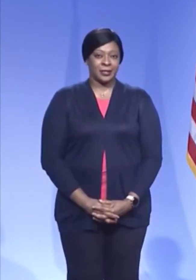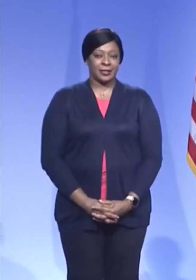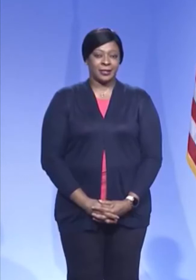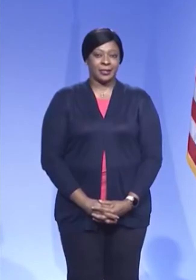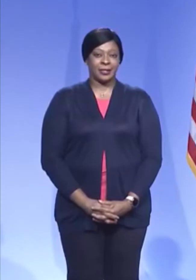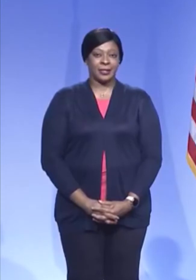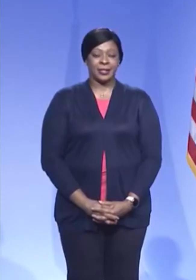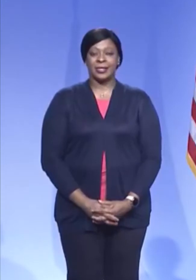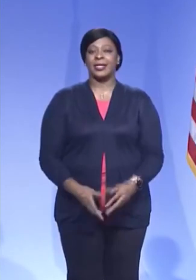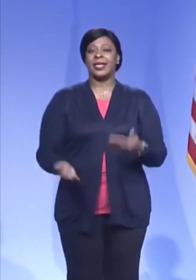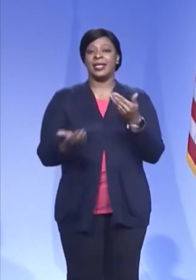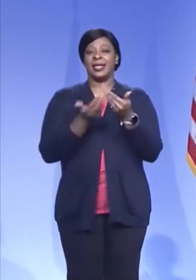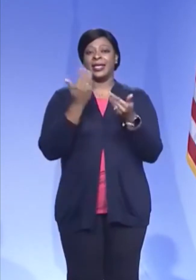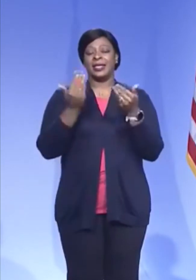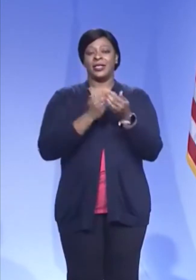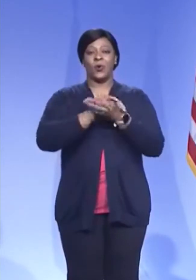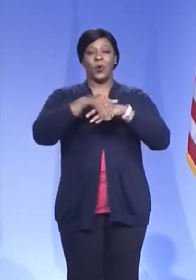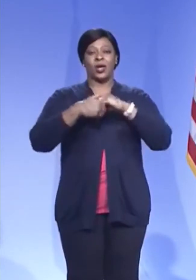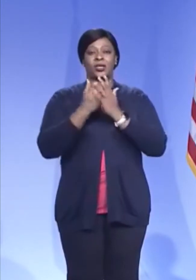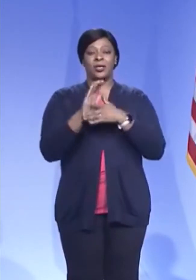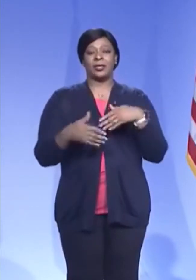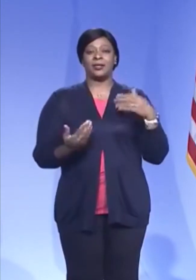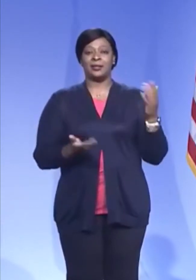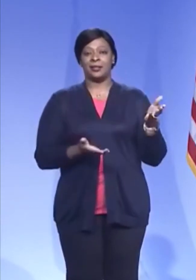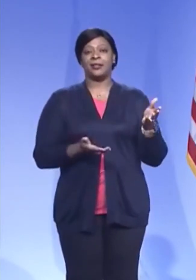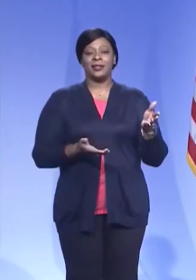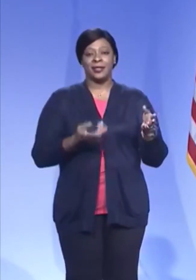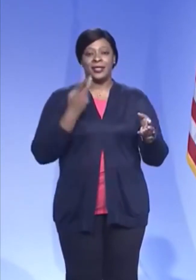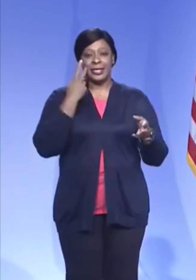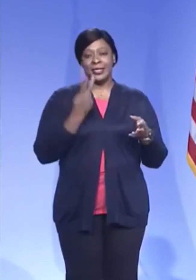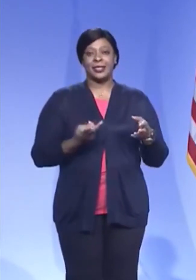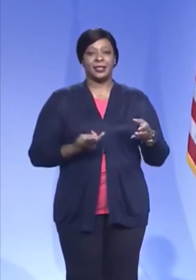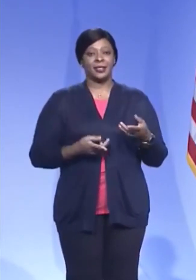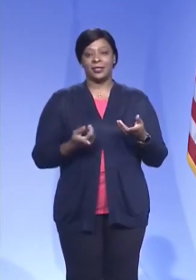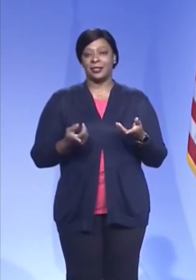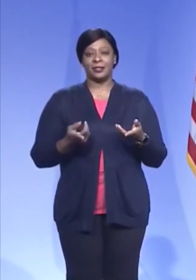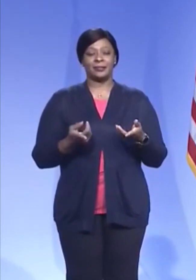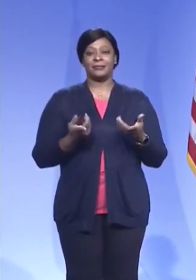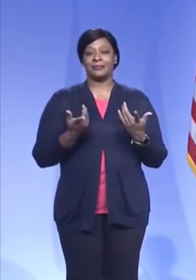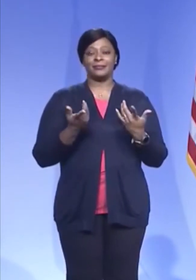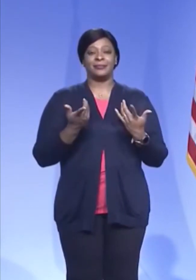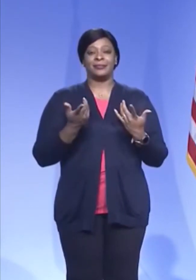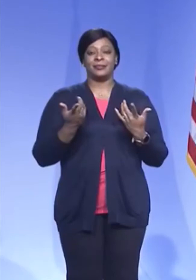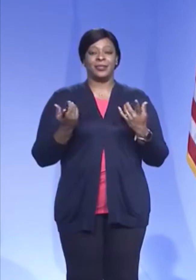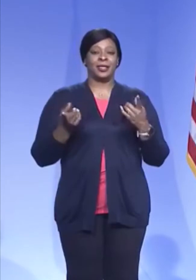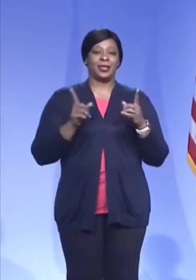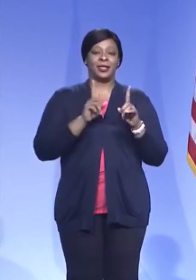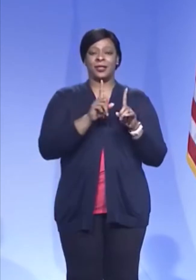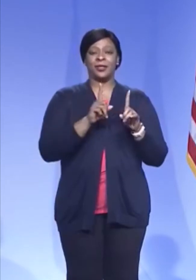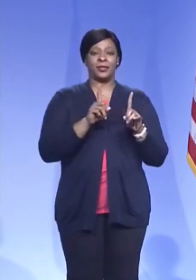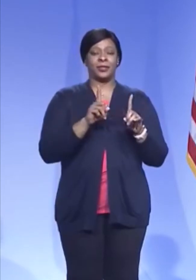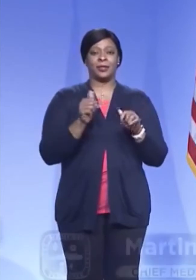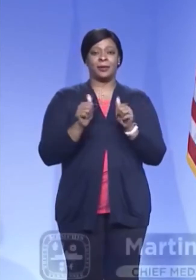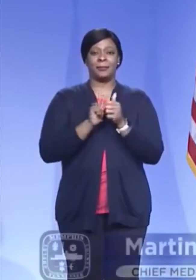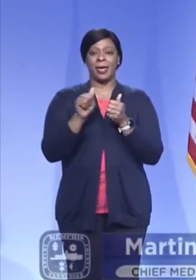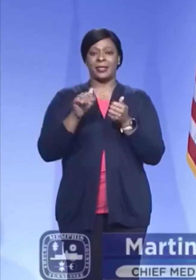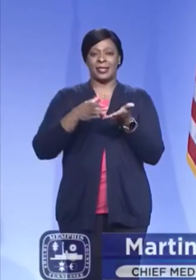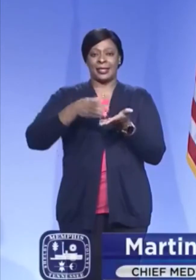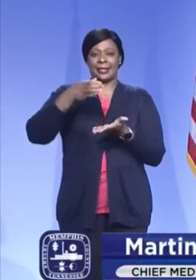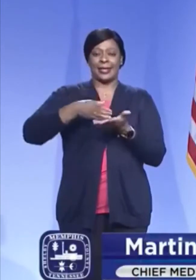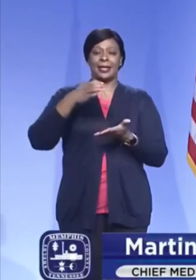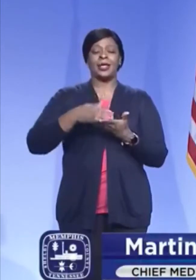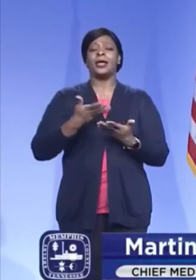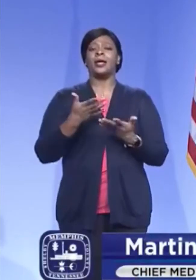See, it's very easy to just wash your hands as soon as you encounter past a container. On behalf of Regional